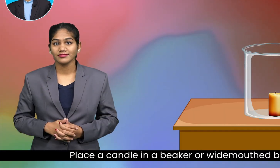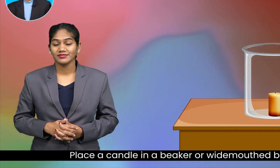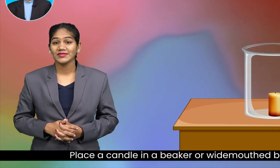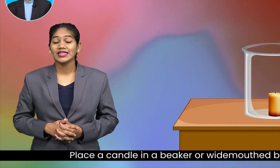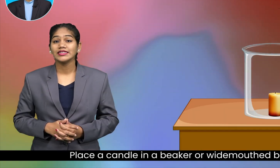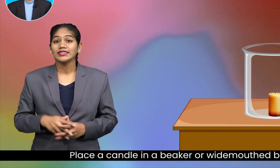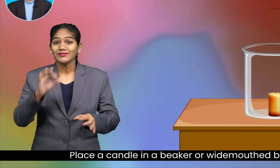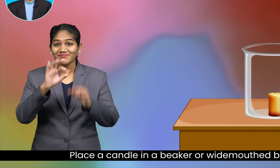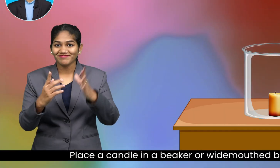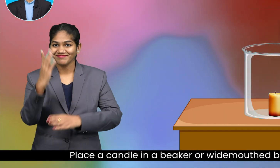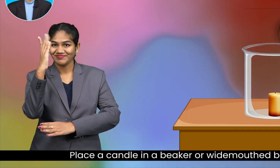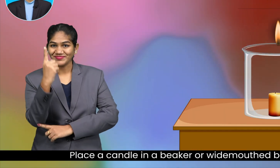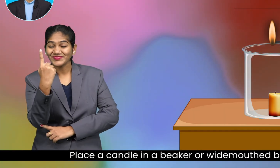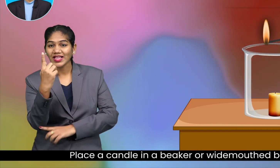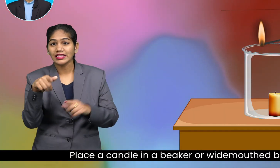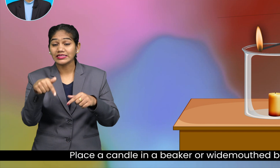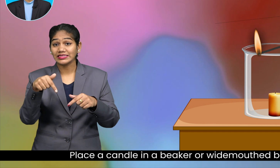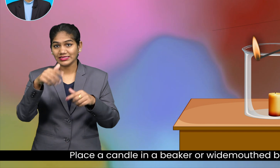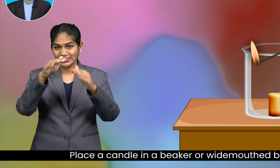Place a candle in a beaker